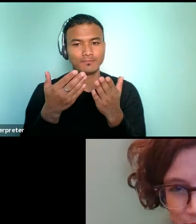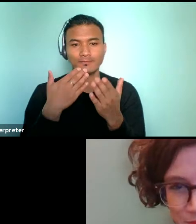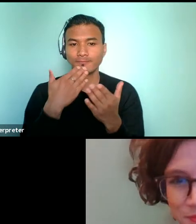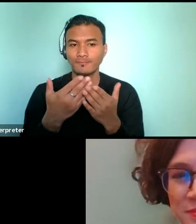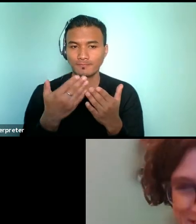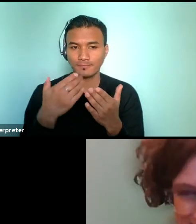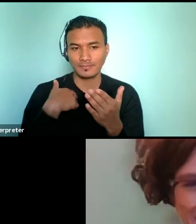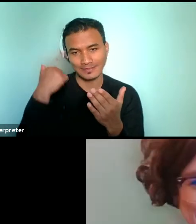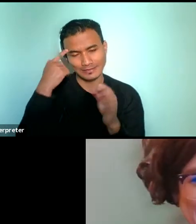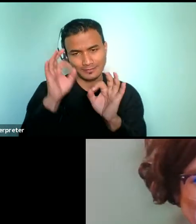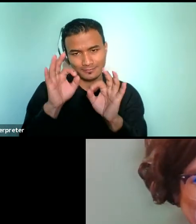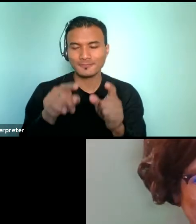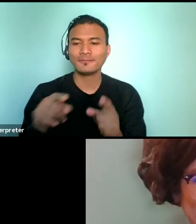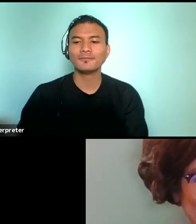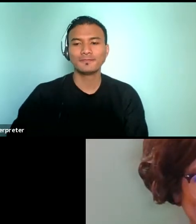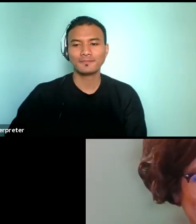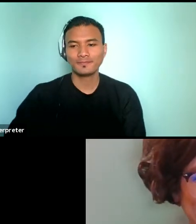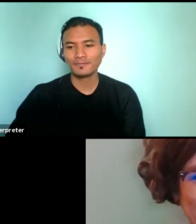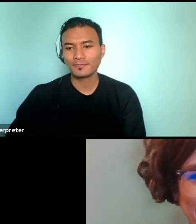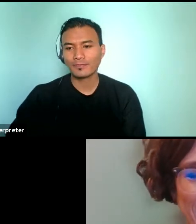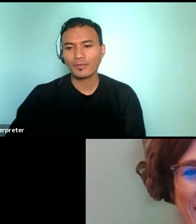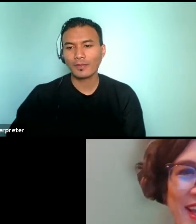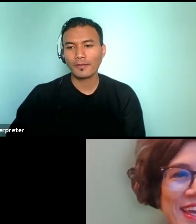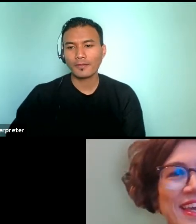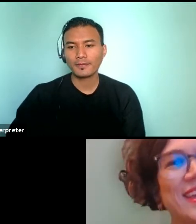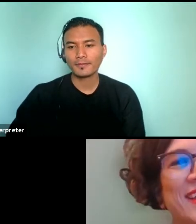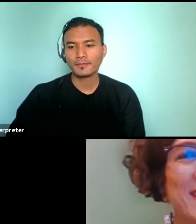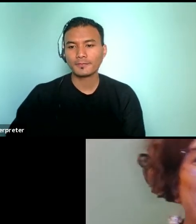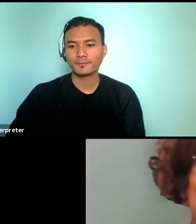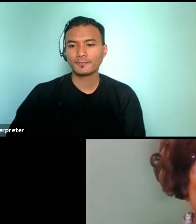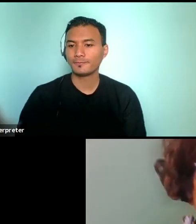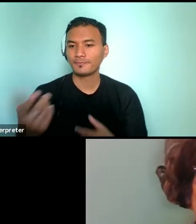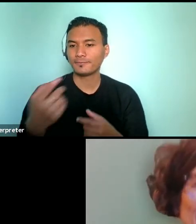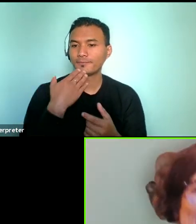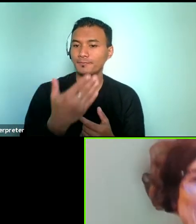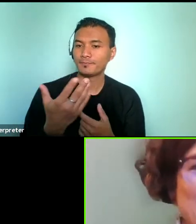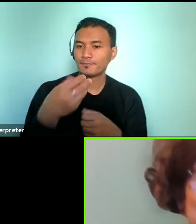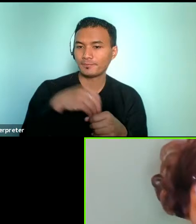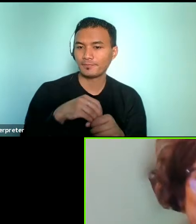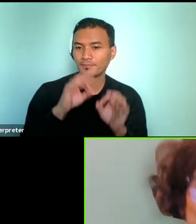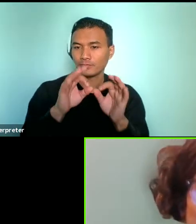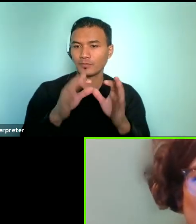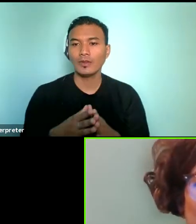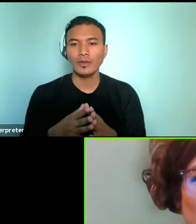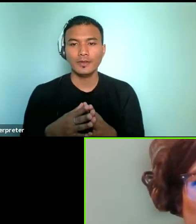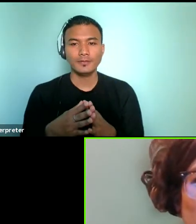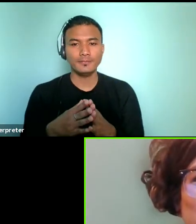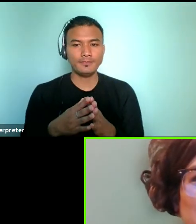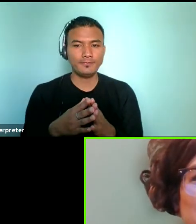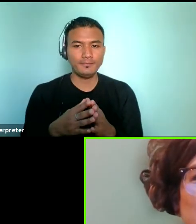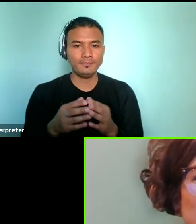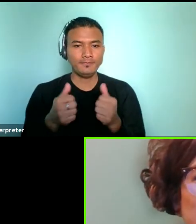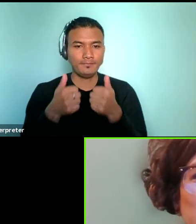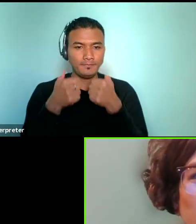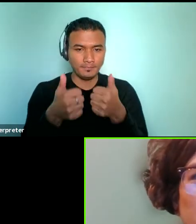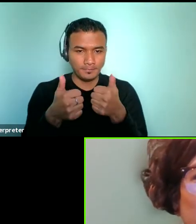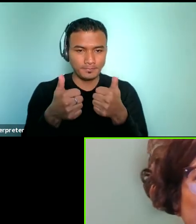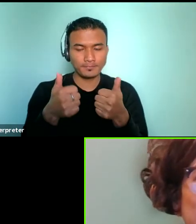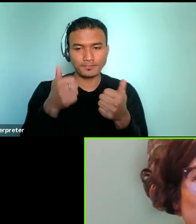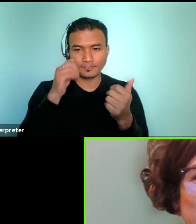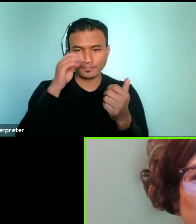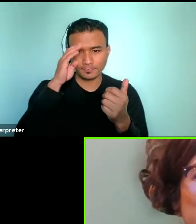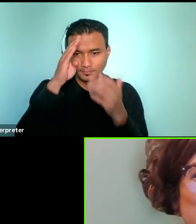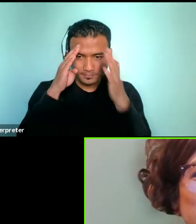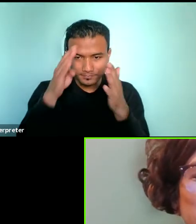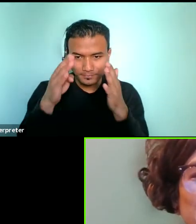already here. Yes, I can see Elisabetta. Thank you for joining. And so, yes, good. Well, good evening, good